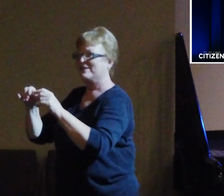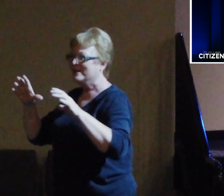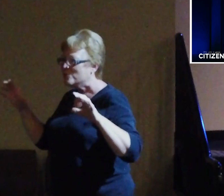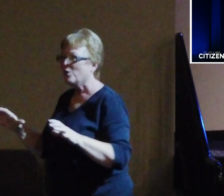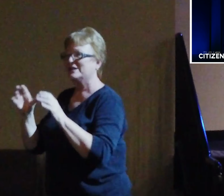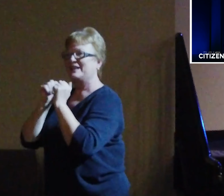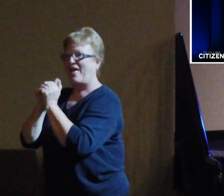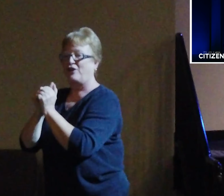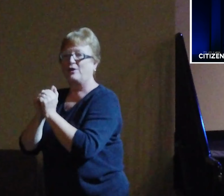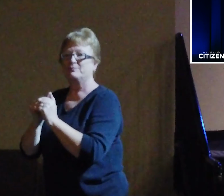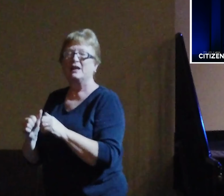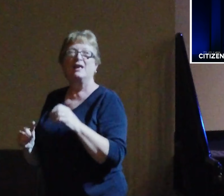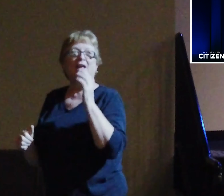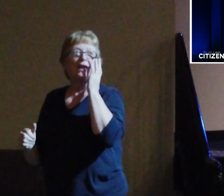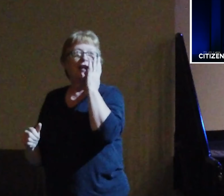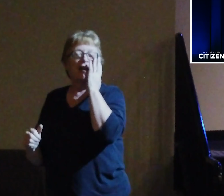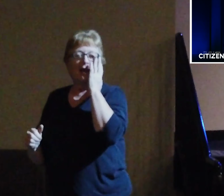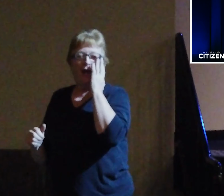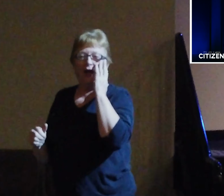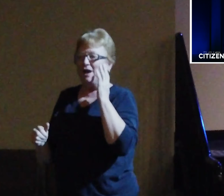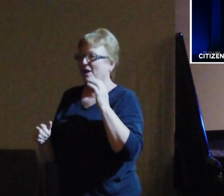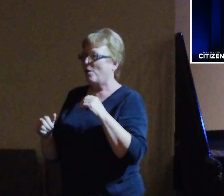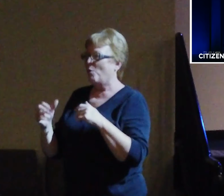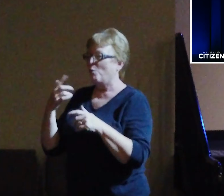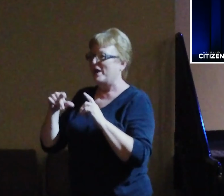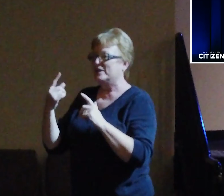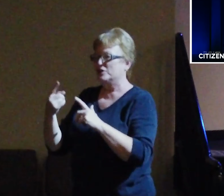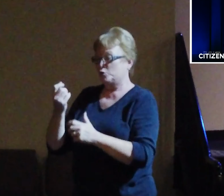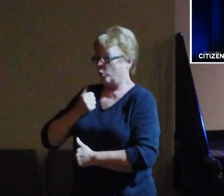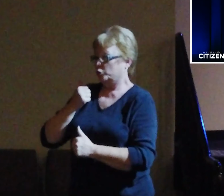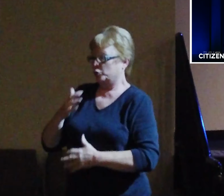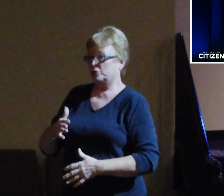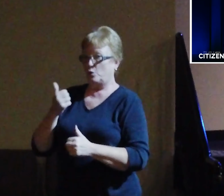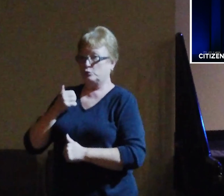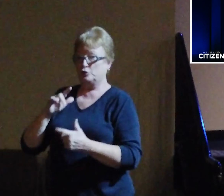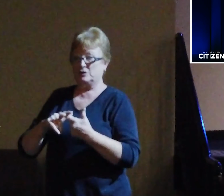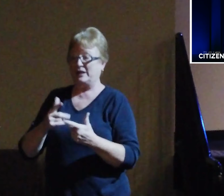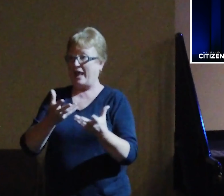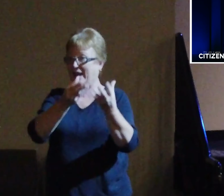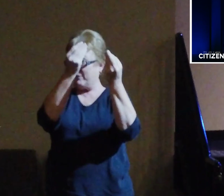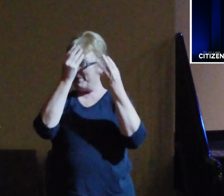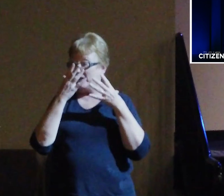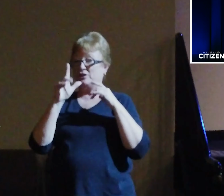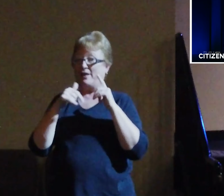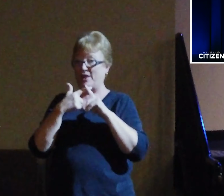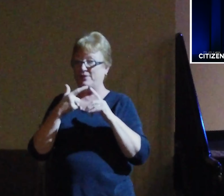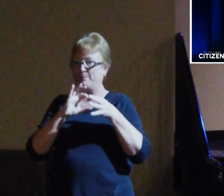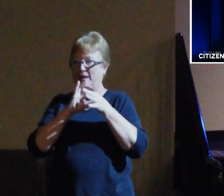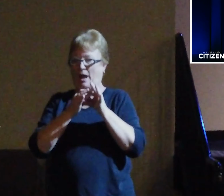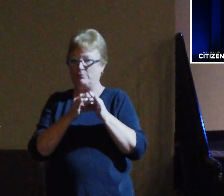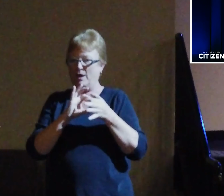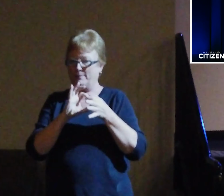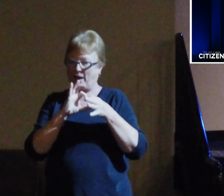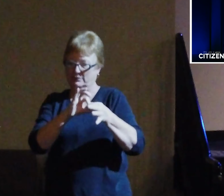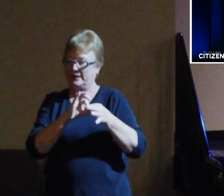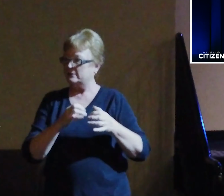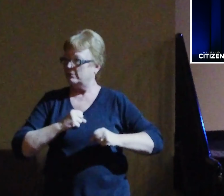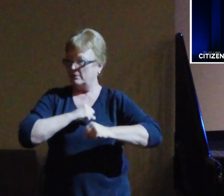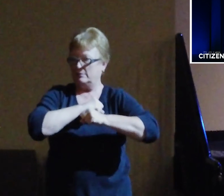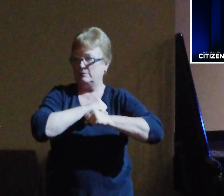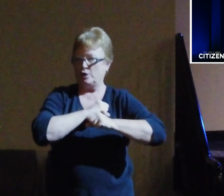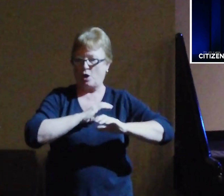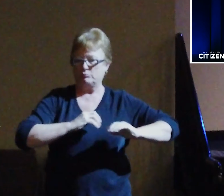An ancient army was only formidable when its soldiers were in formation. They were linked together. They would keep each other from